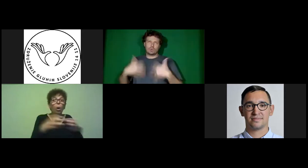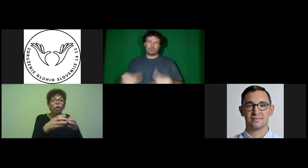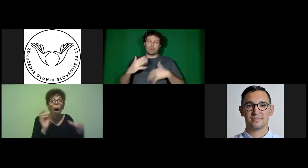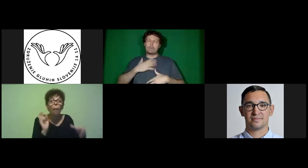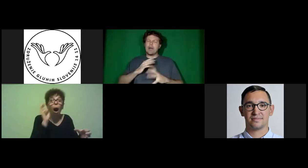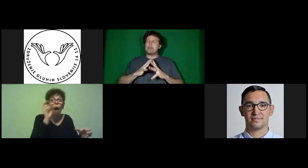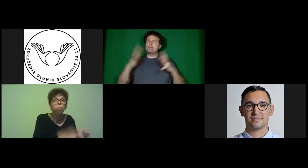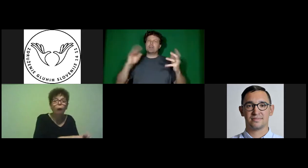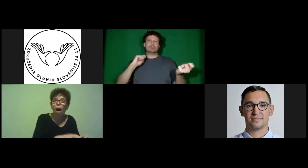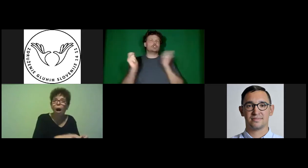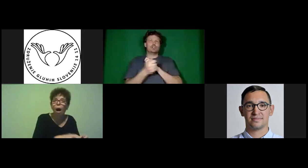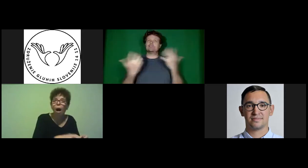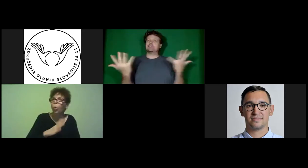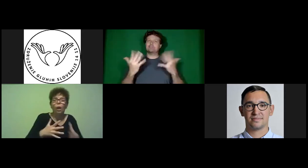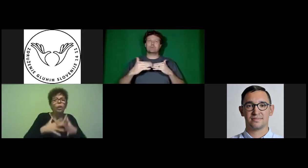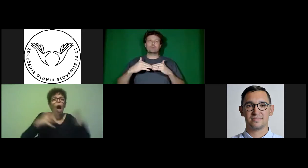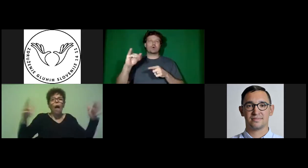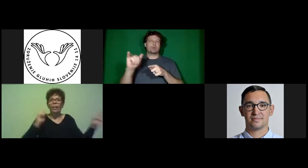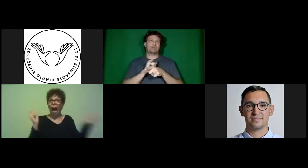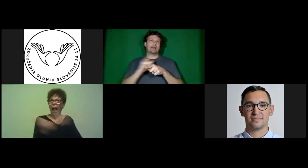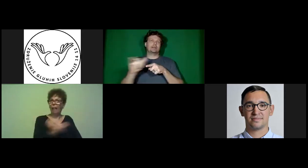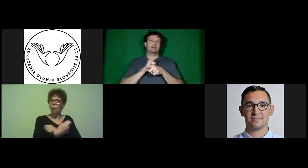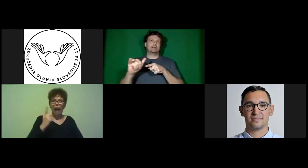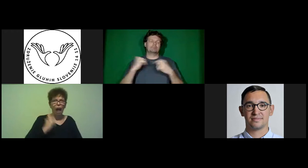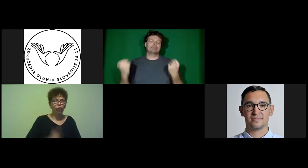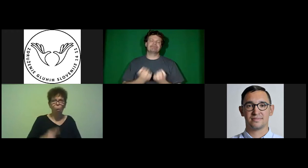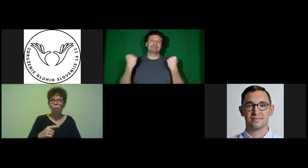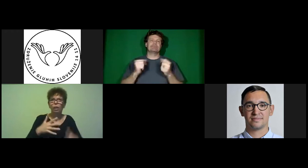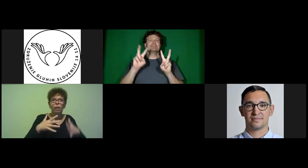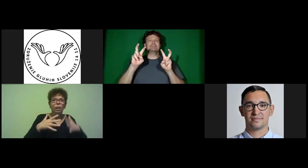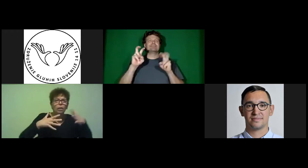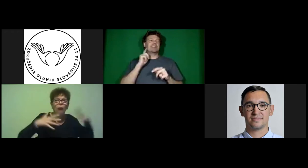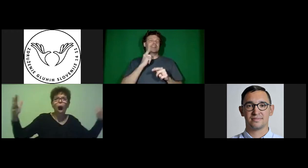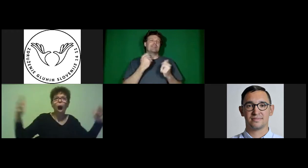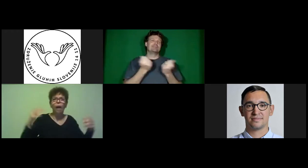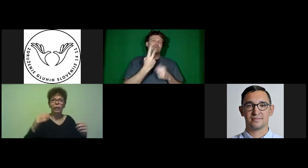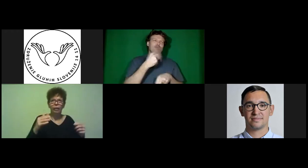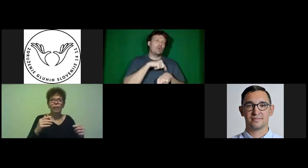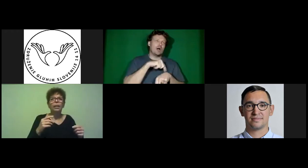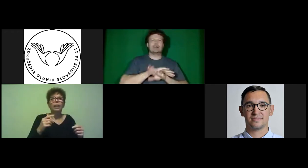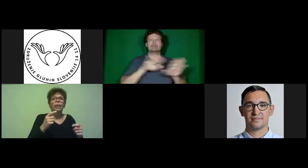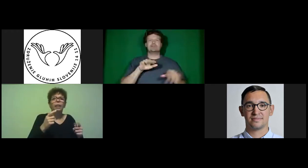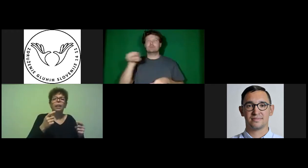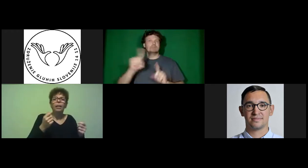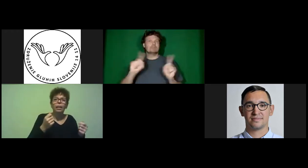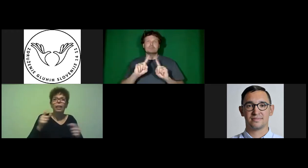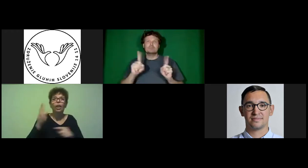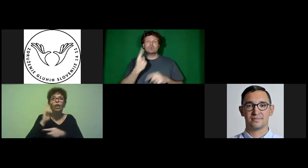So I became a member of the national youth team. And the big change was that I had to practice a lot